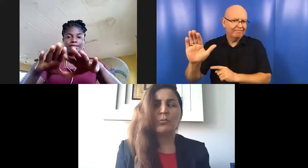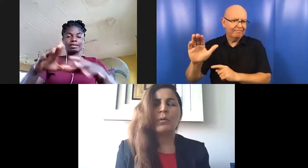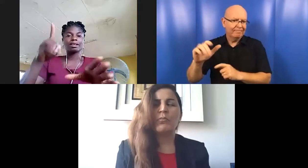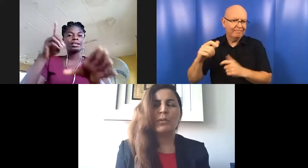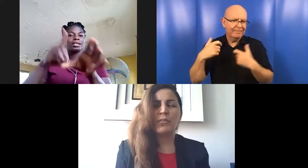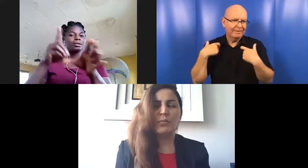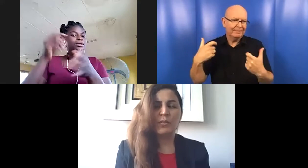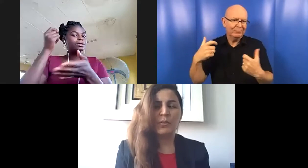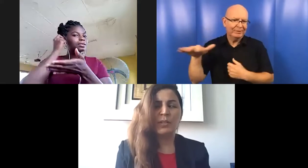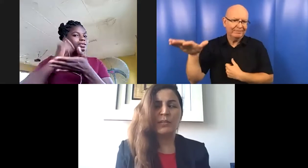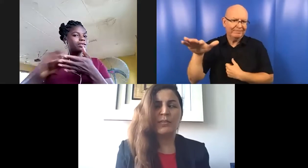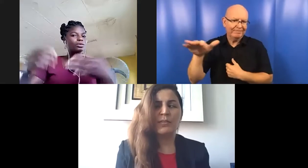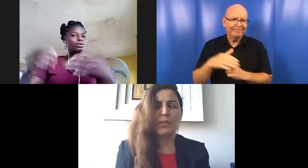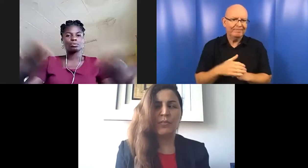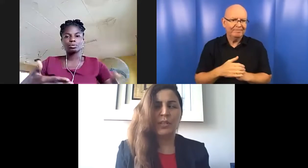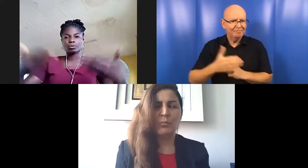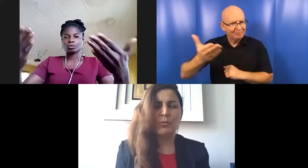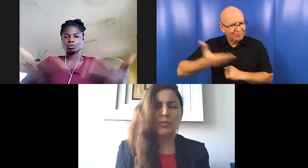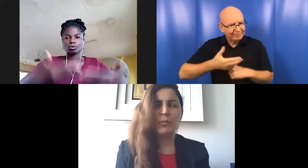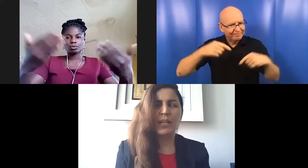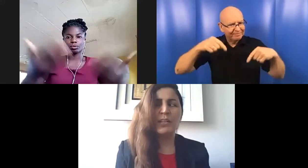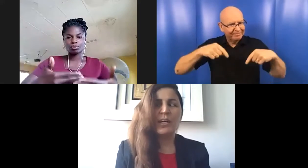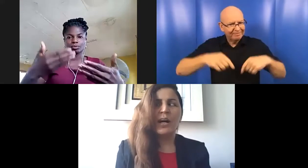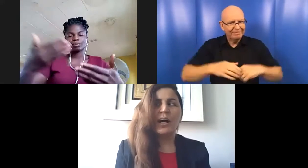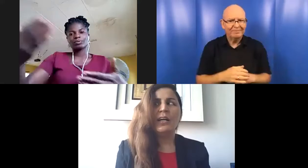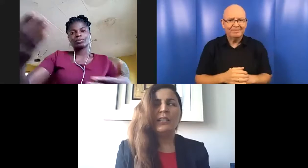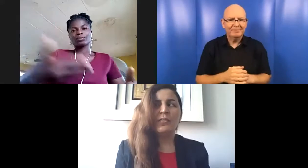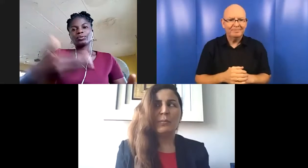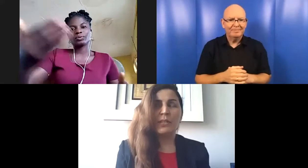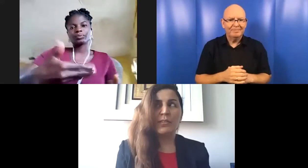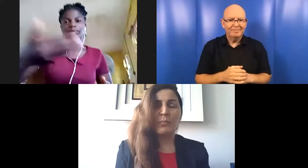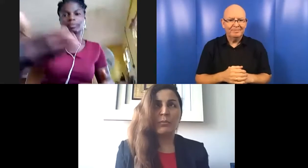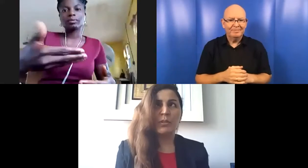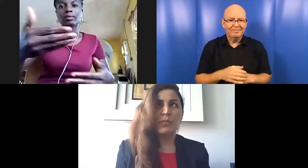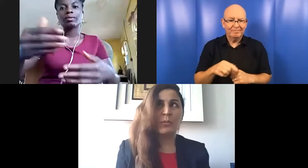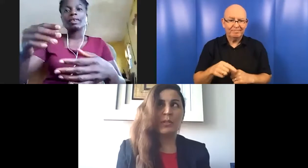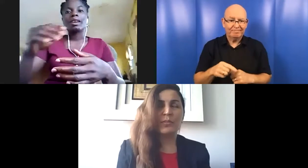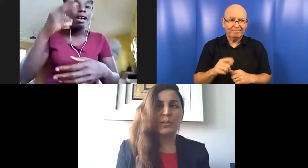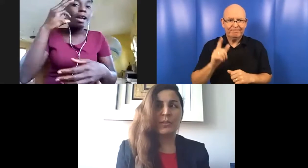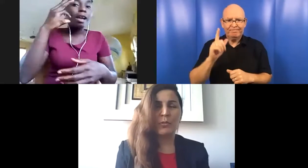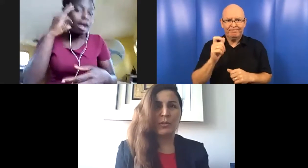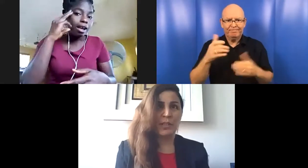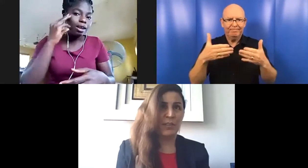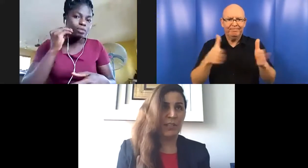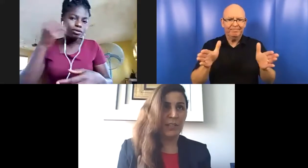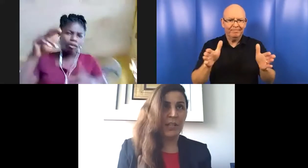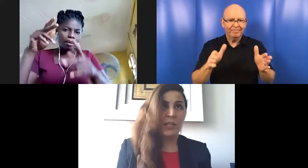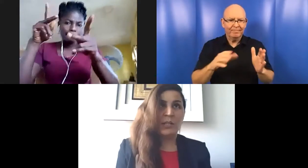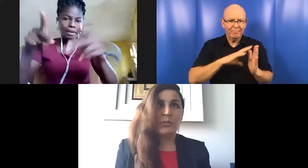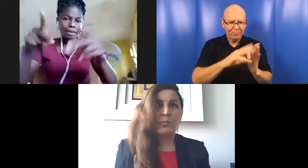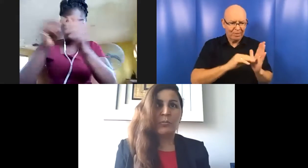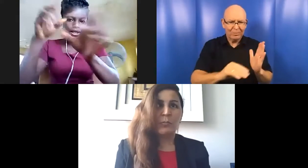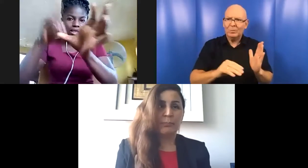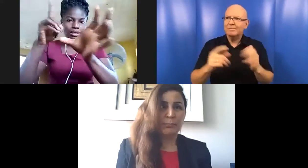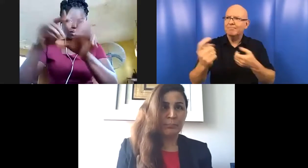stakeholders group of persons with disabilities in sustainable development on the experience of people with disabilities with COVID-19.